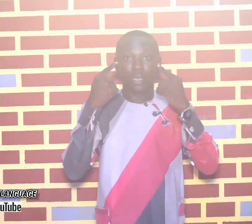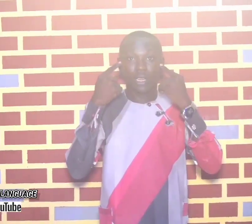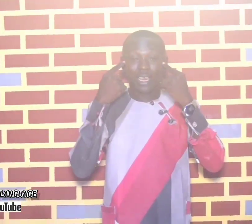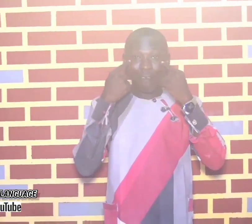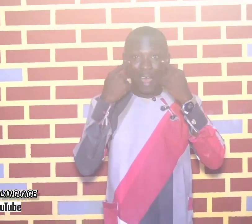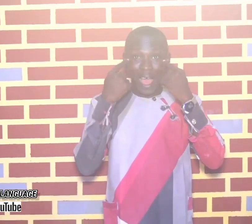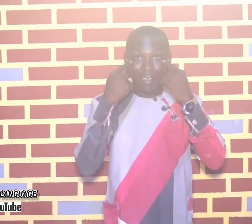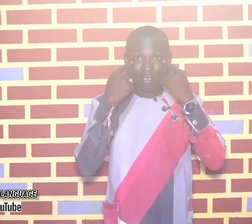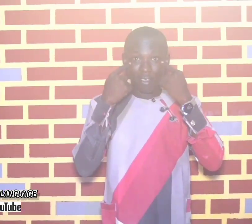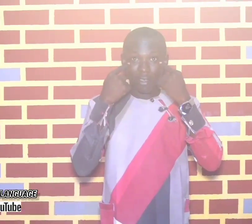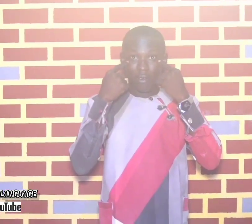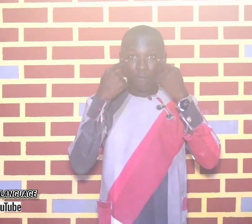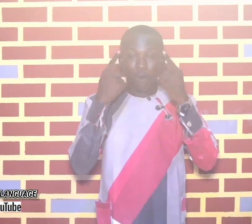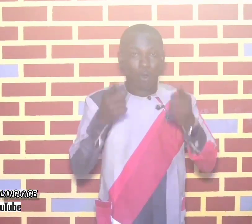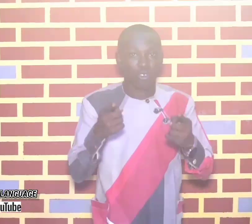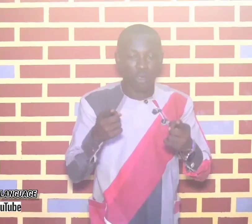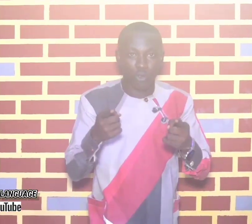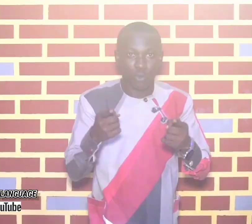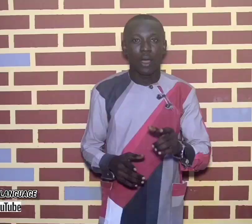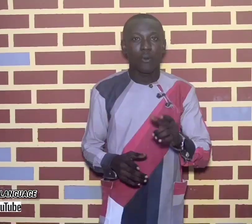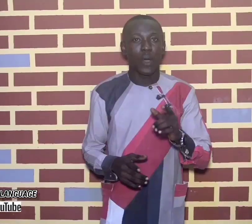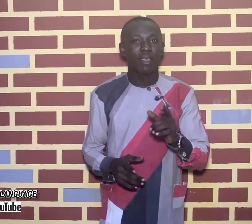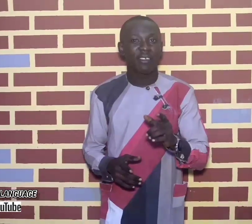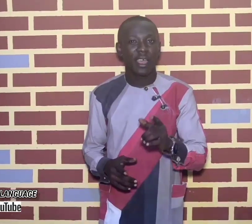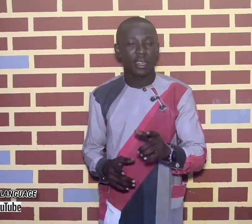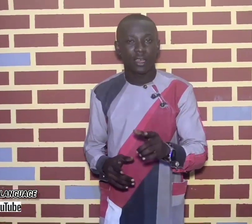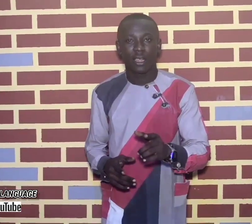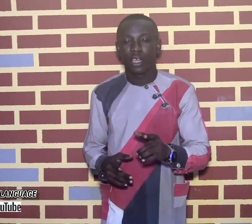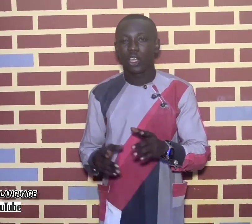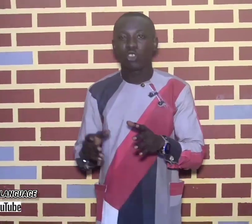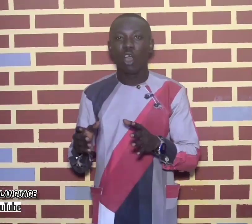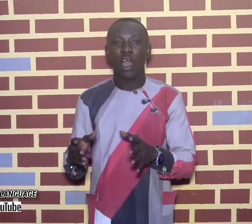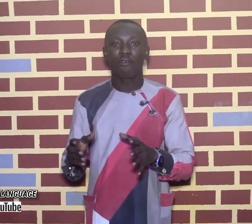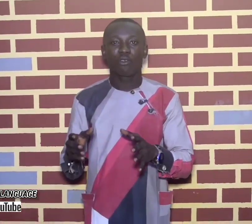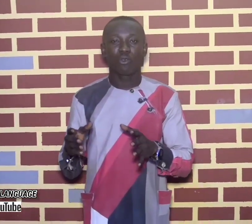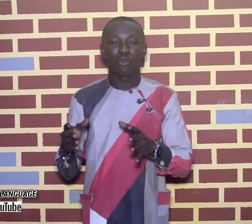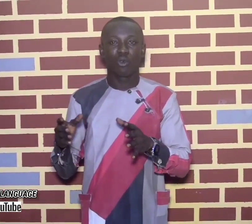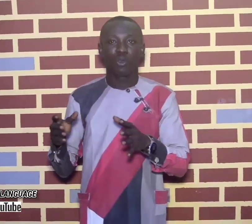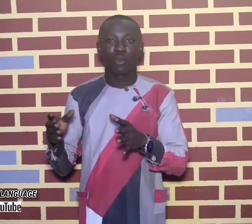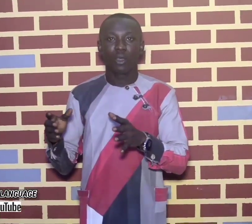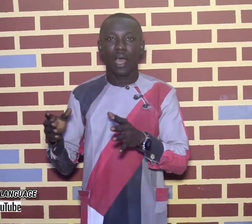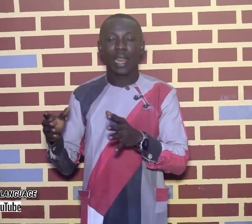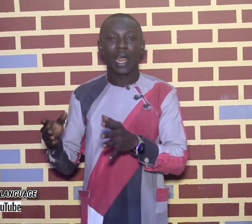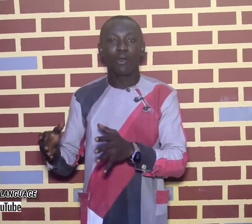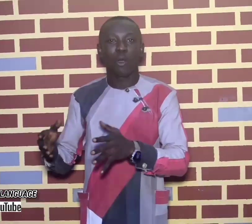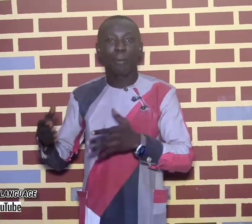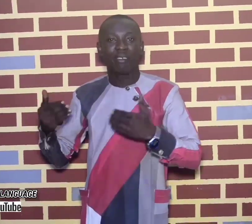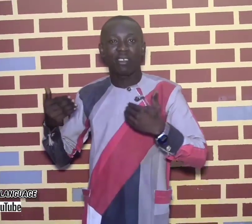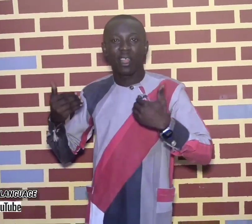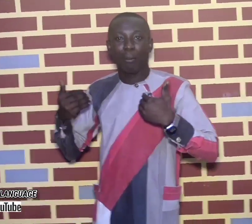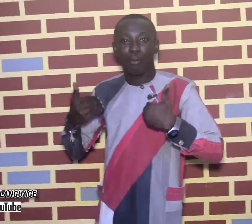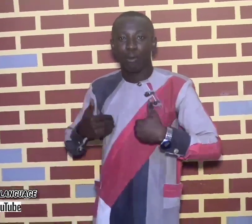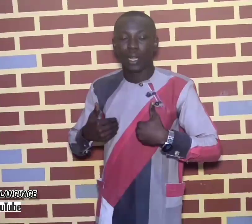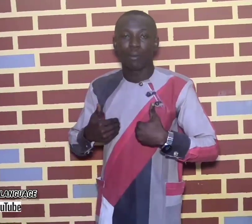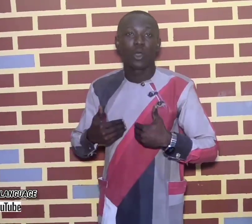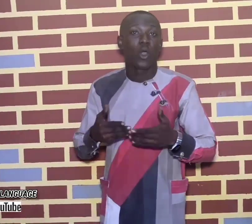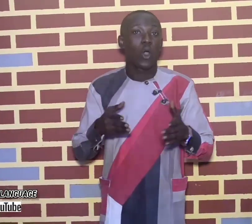the deaf eyes focus on you. While signing, you don't have to allow your personal problem or